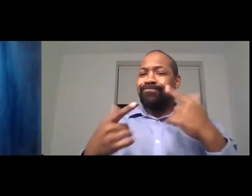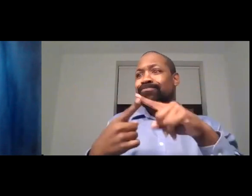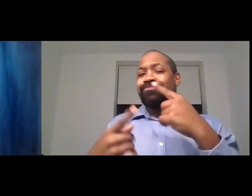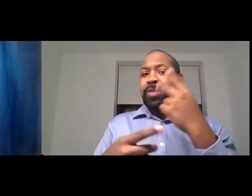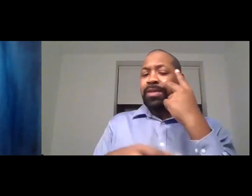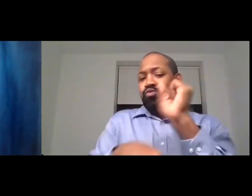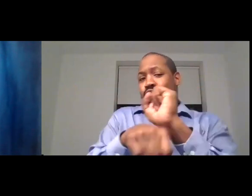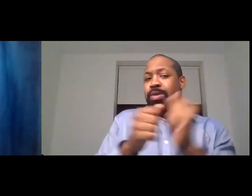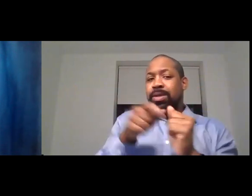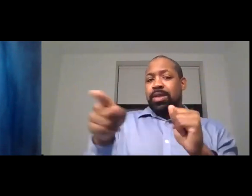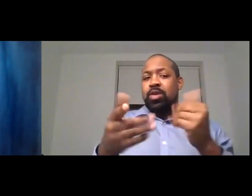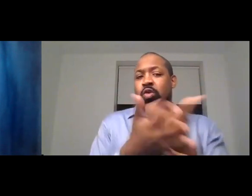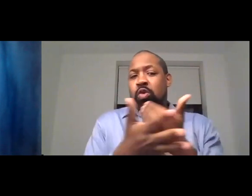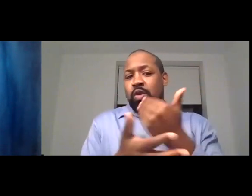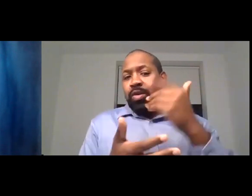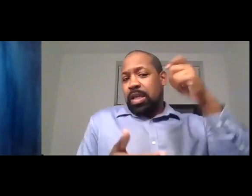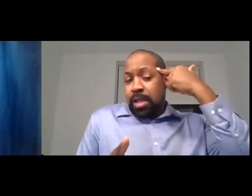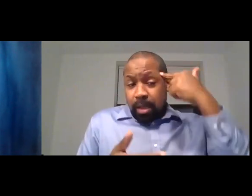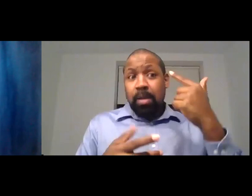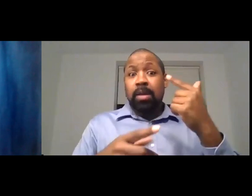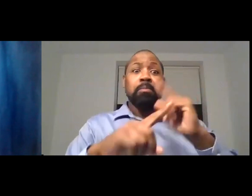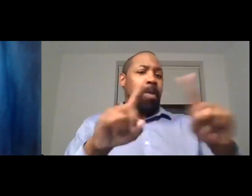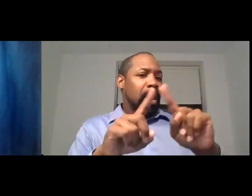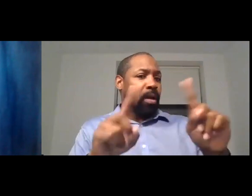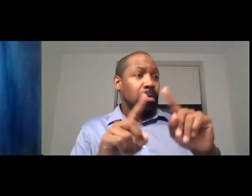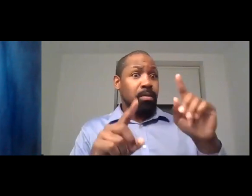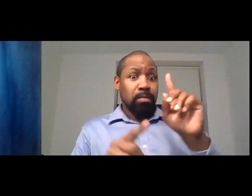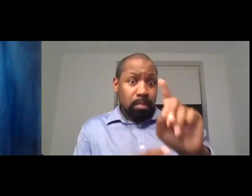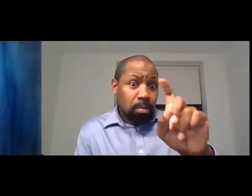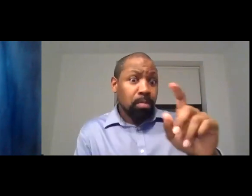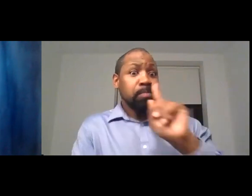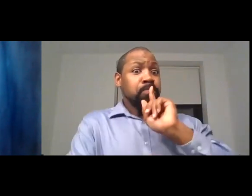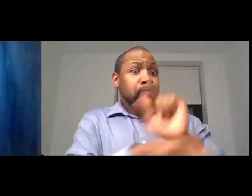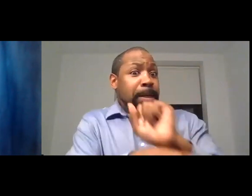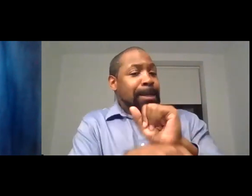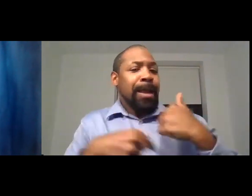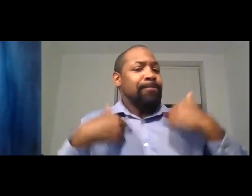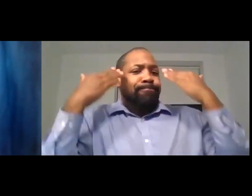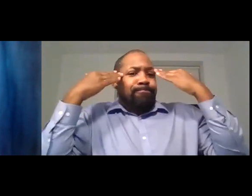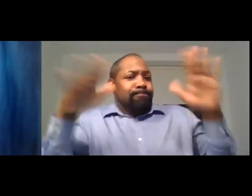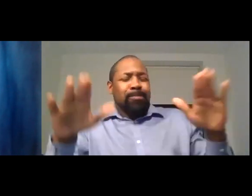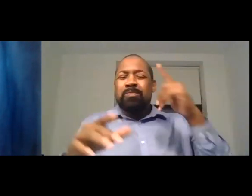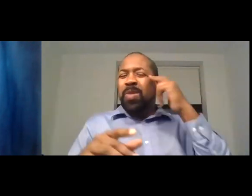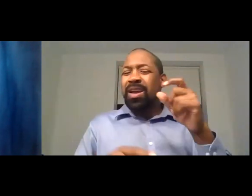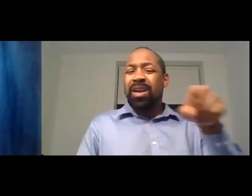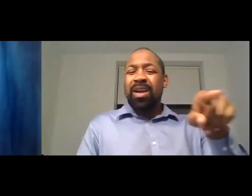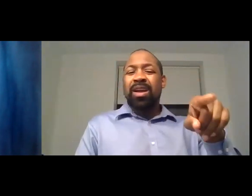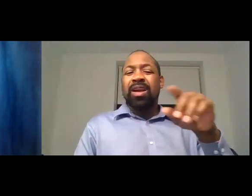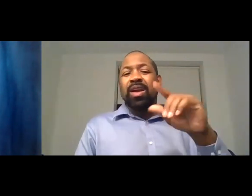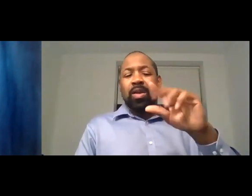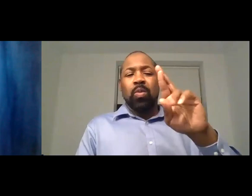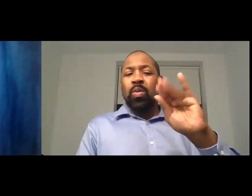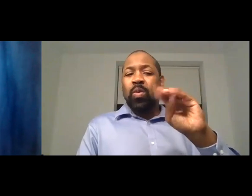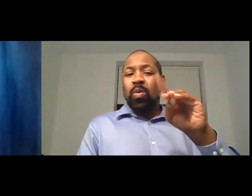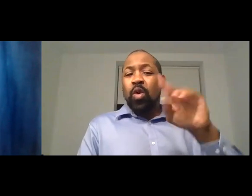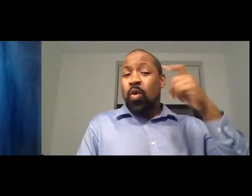So we're excited to continue to work with the lieutenant governor and with the governor. But when all